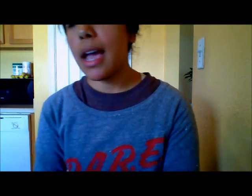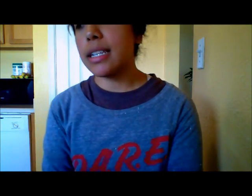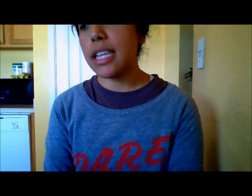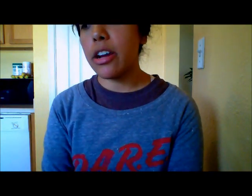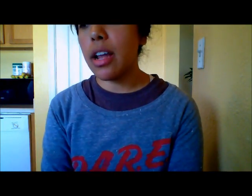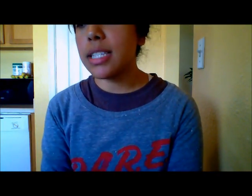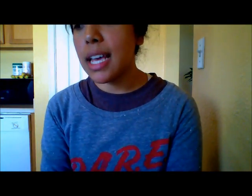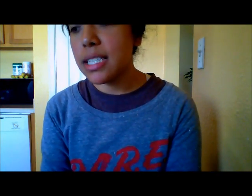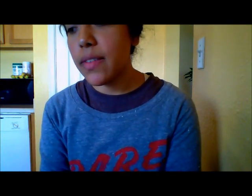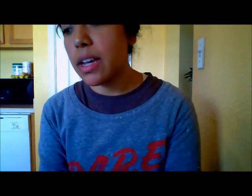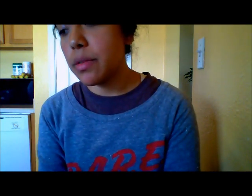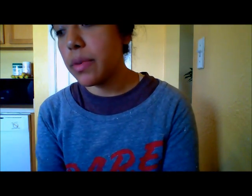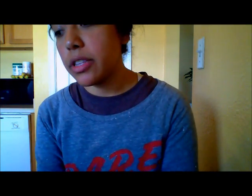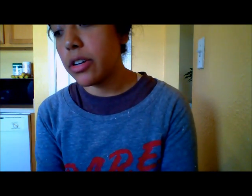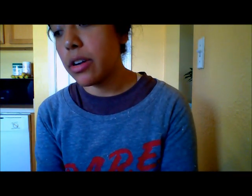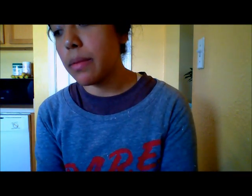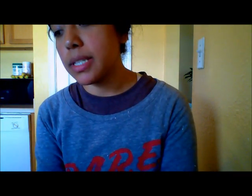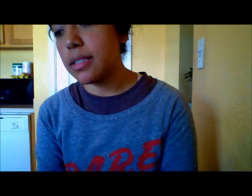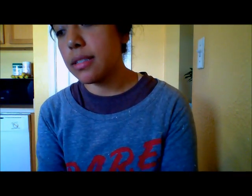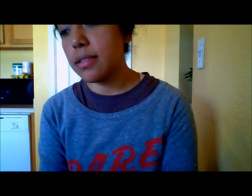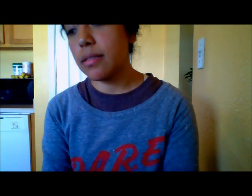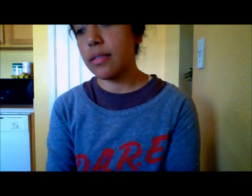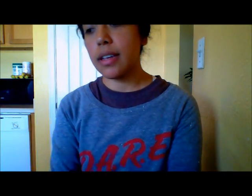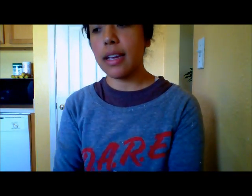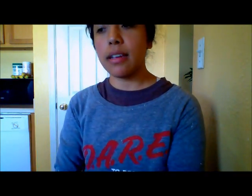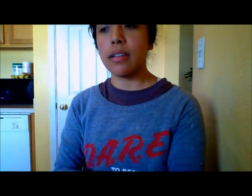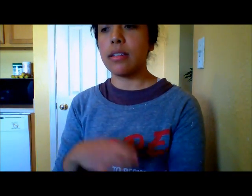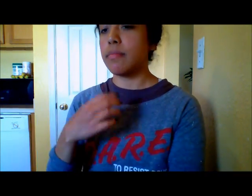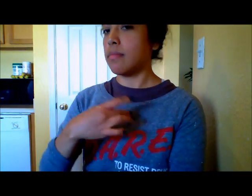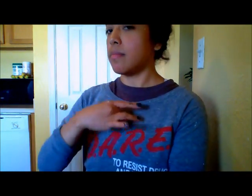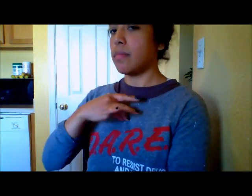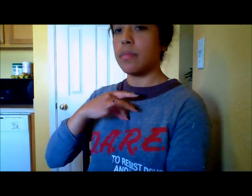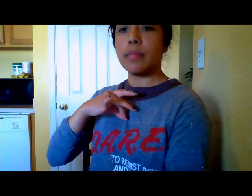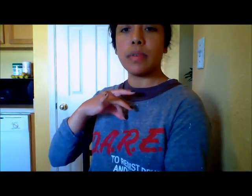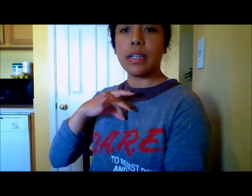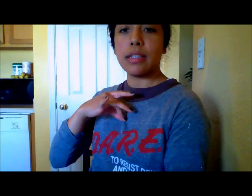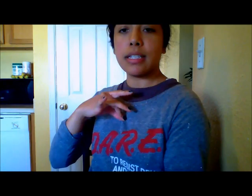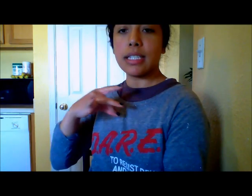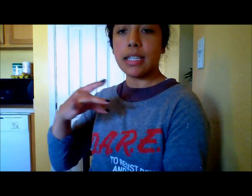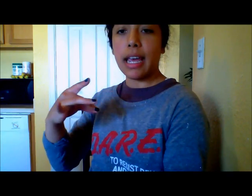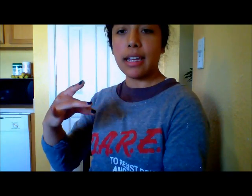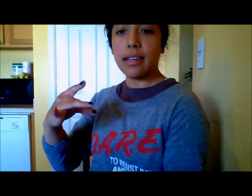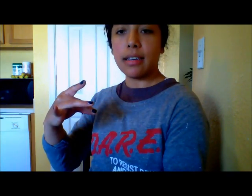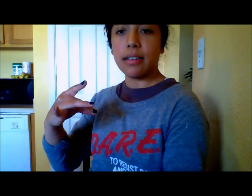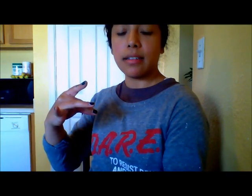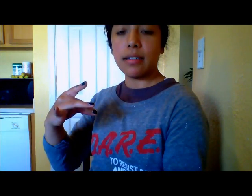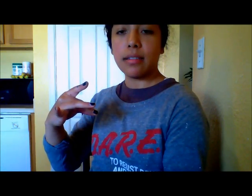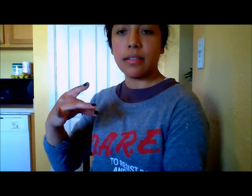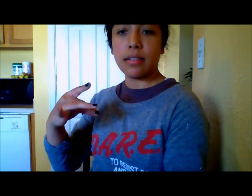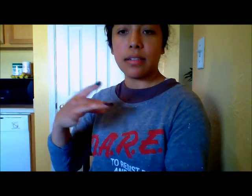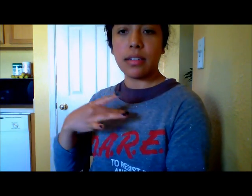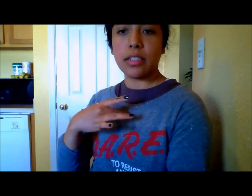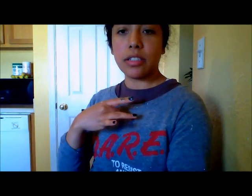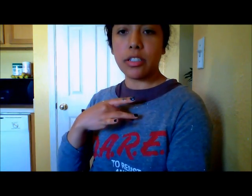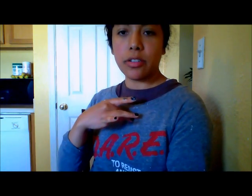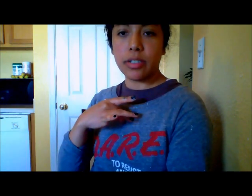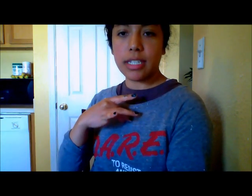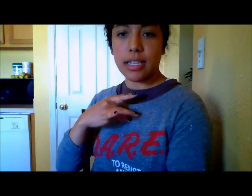And say you're not satisfied with your options, okay? This is like, to